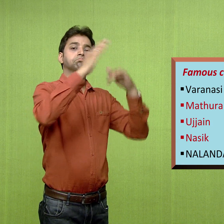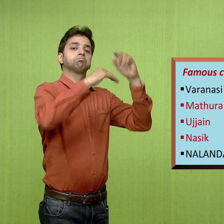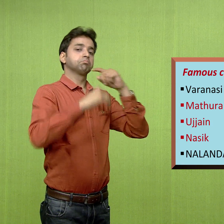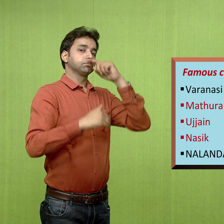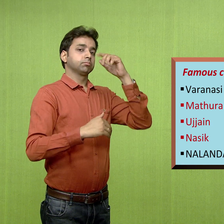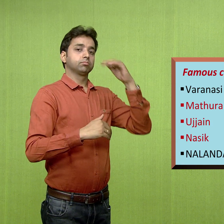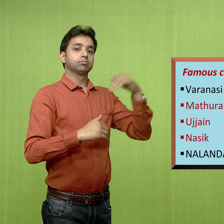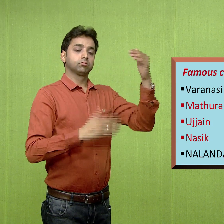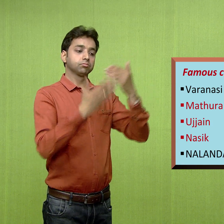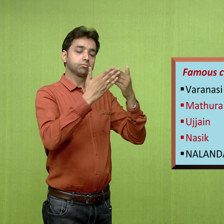learning.